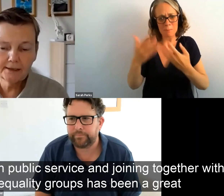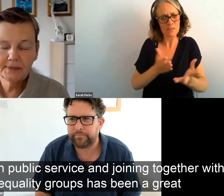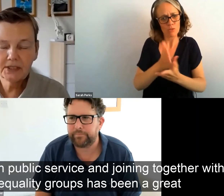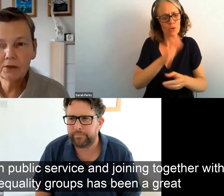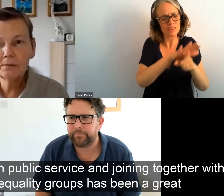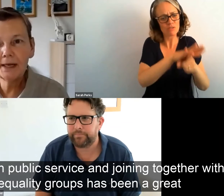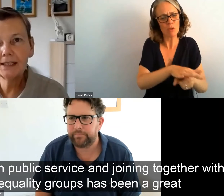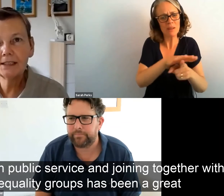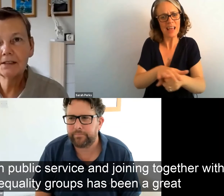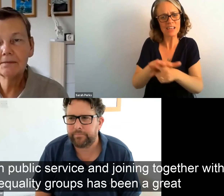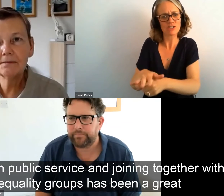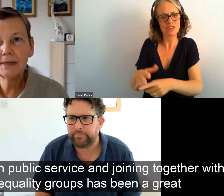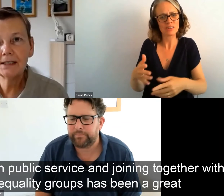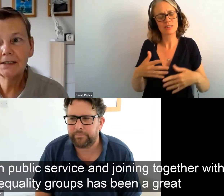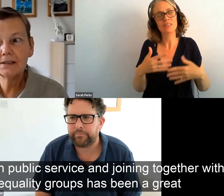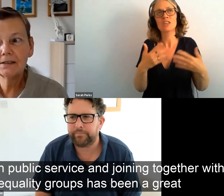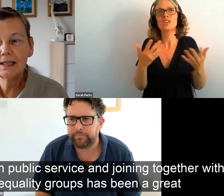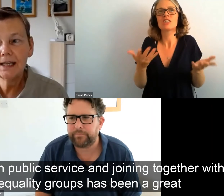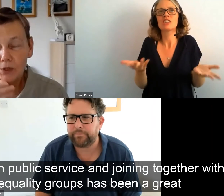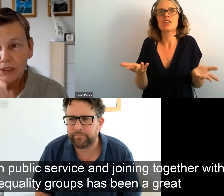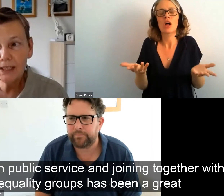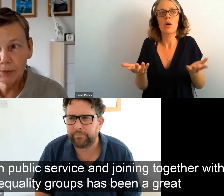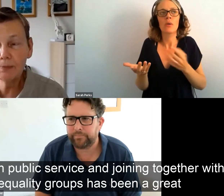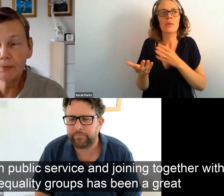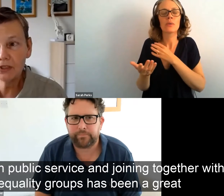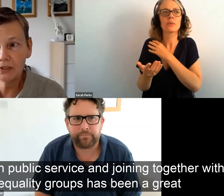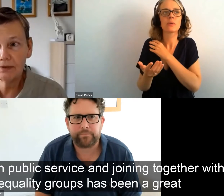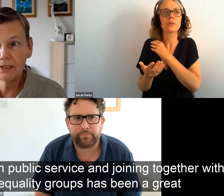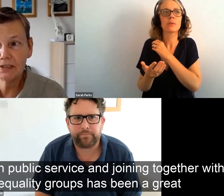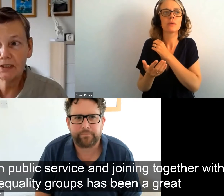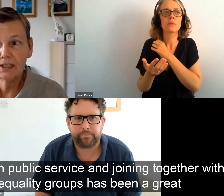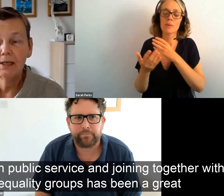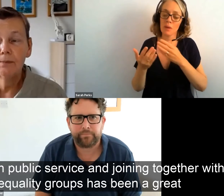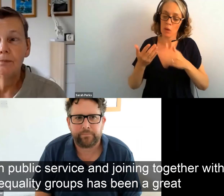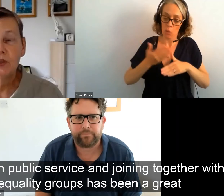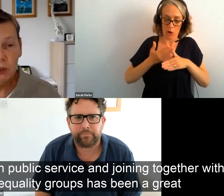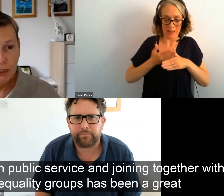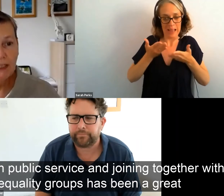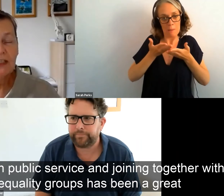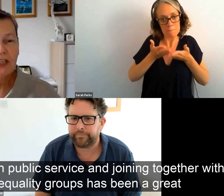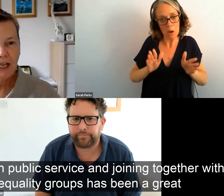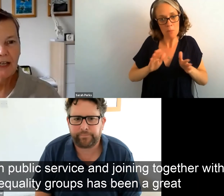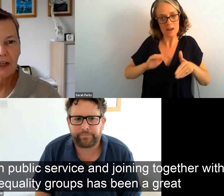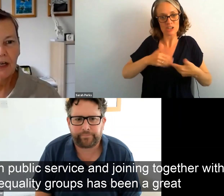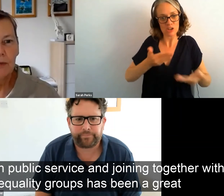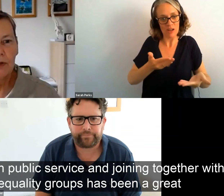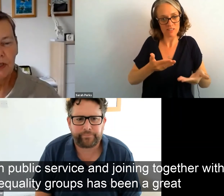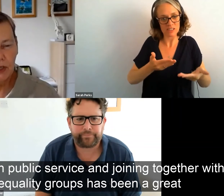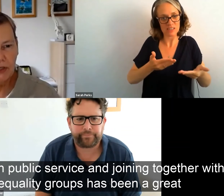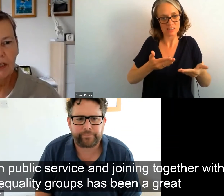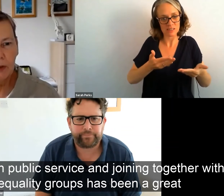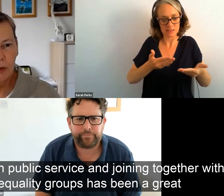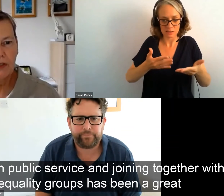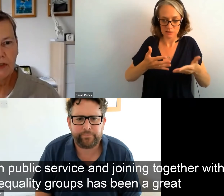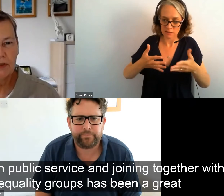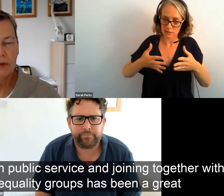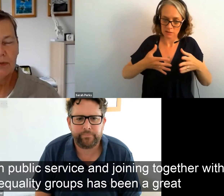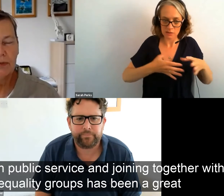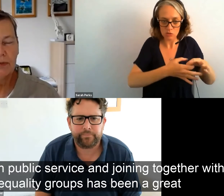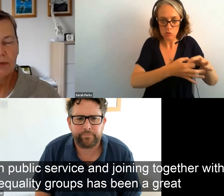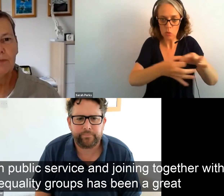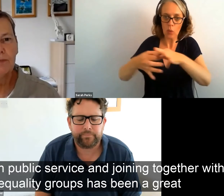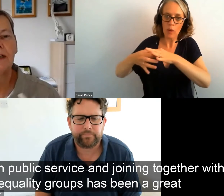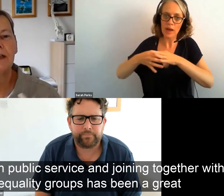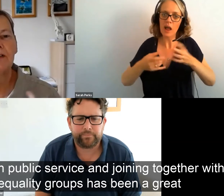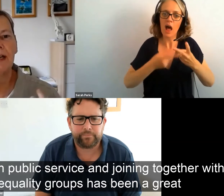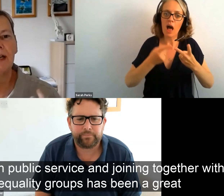discrimination. So my working in public service, joining together with other equality groups